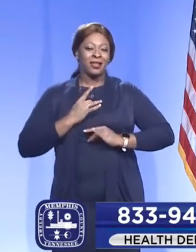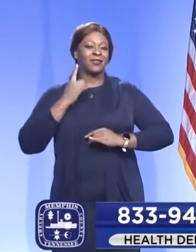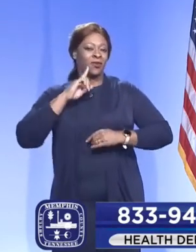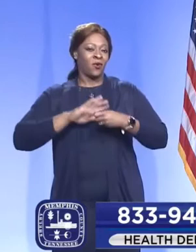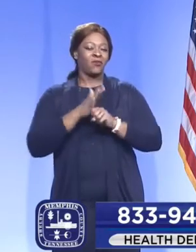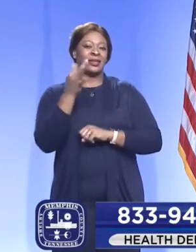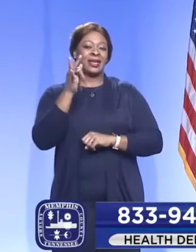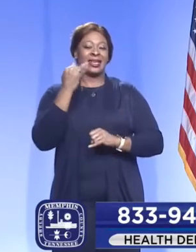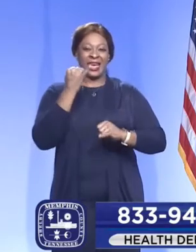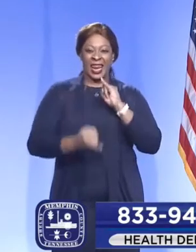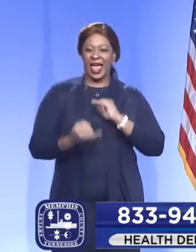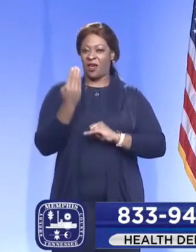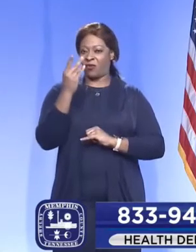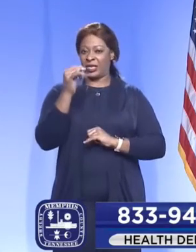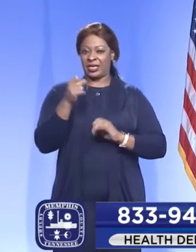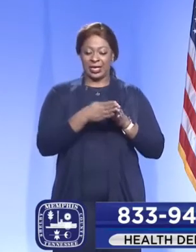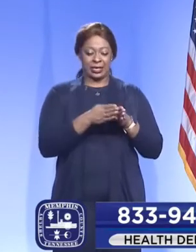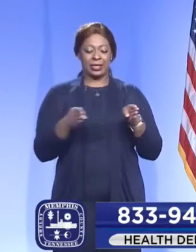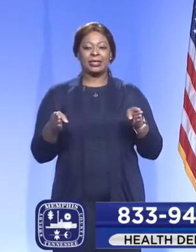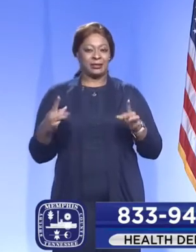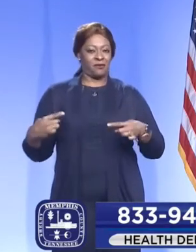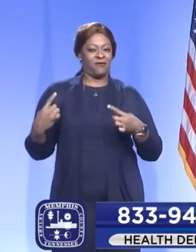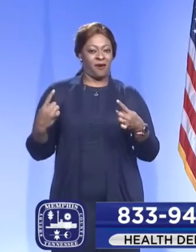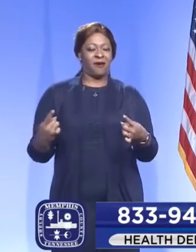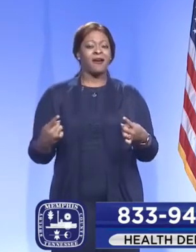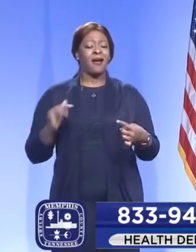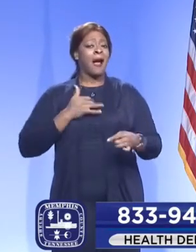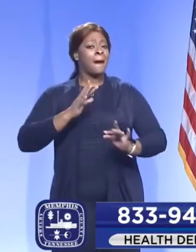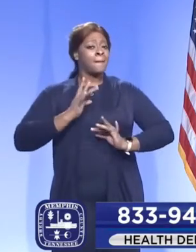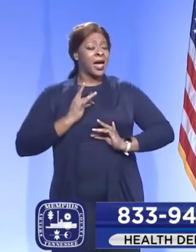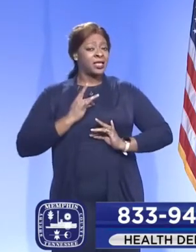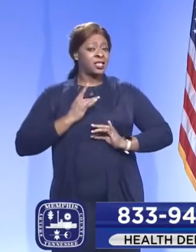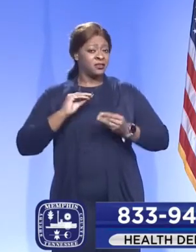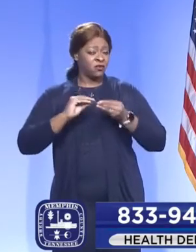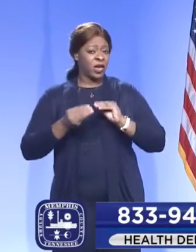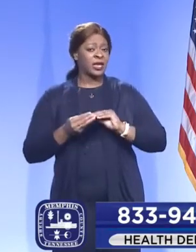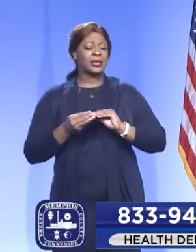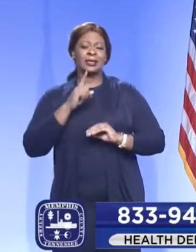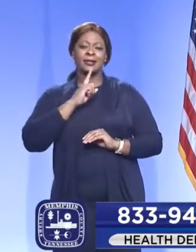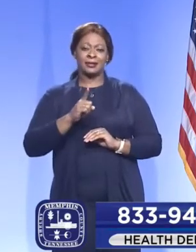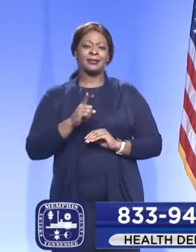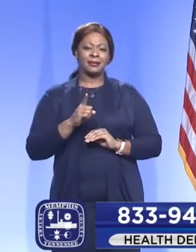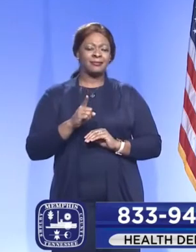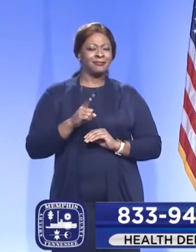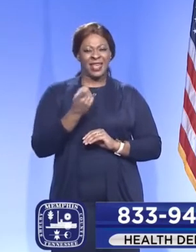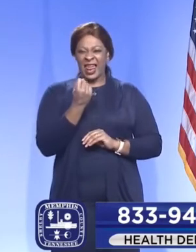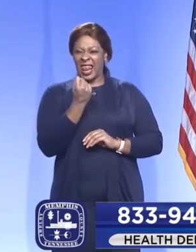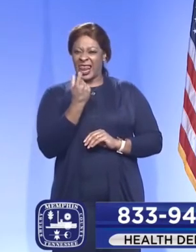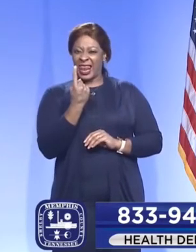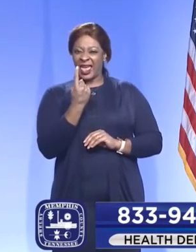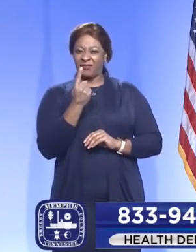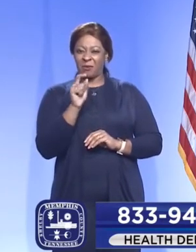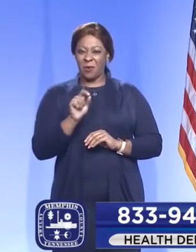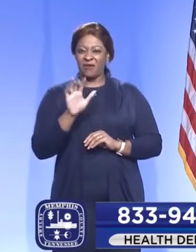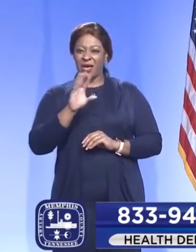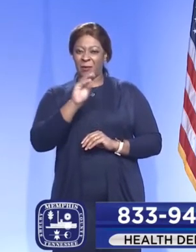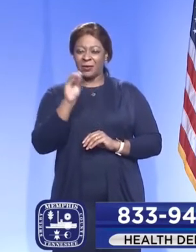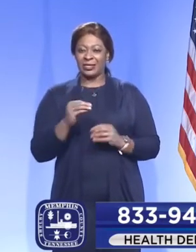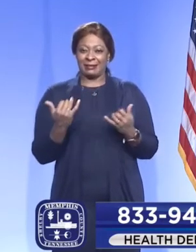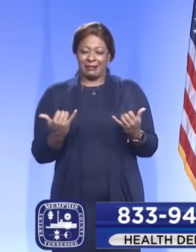disease in the last 14 days. And our positivity rate is at 11.5% right